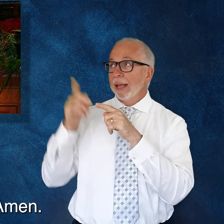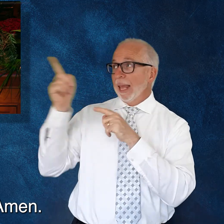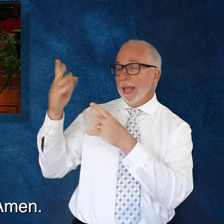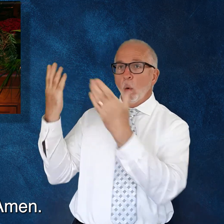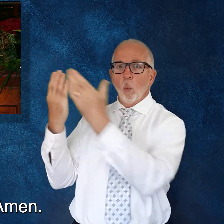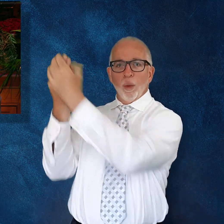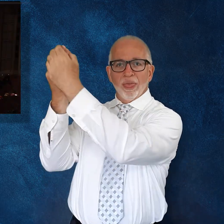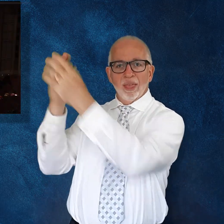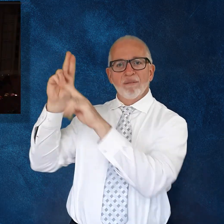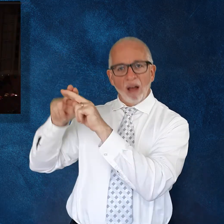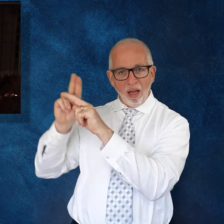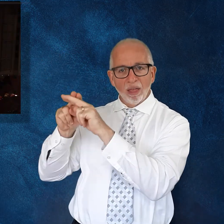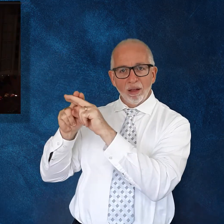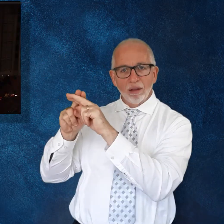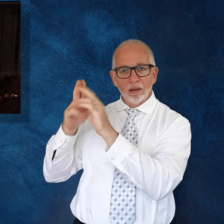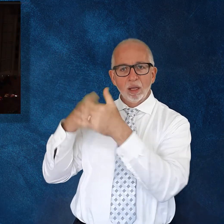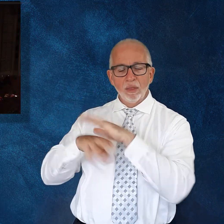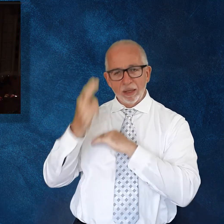amen. Amen.